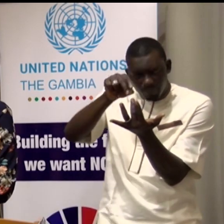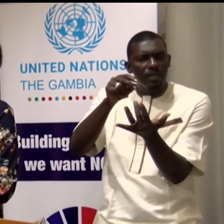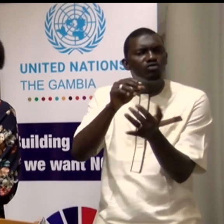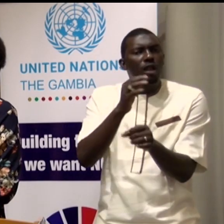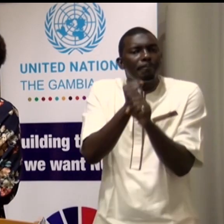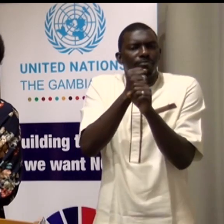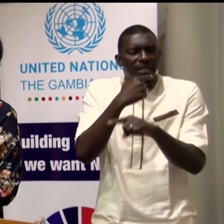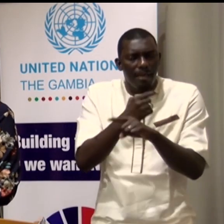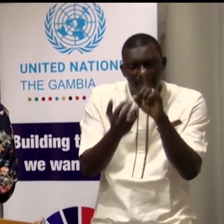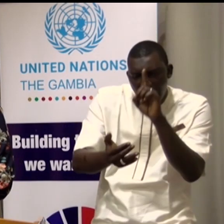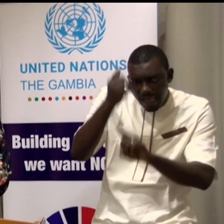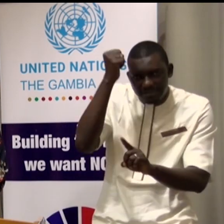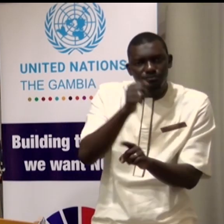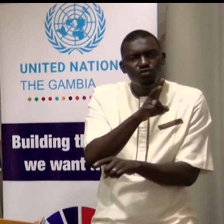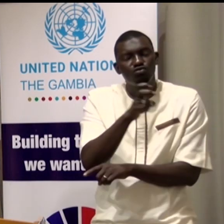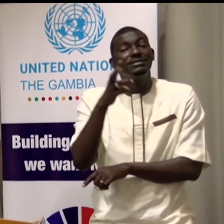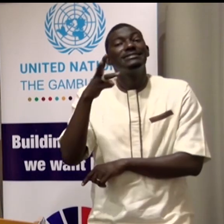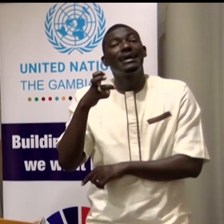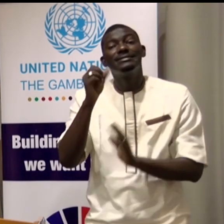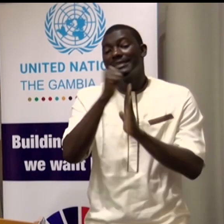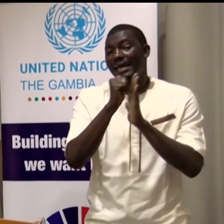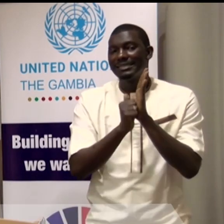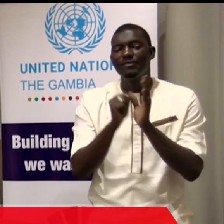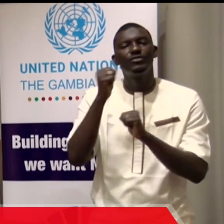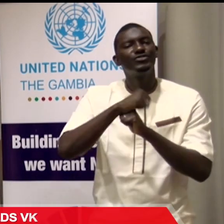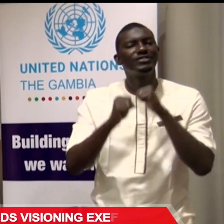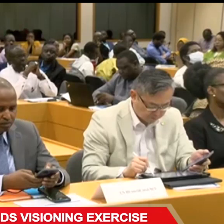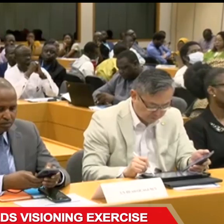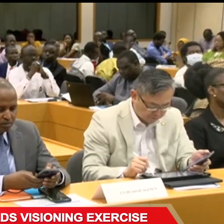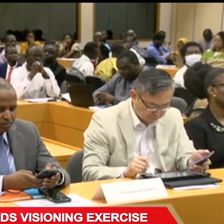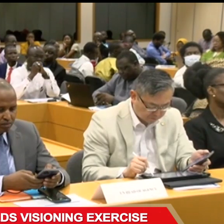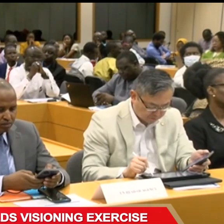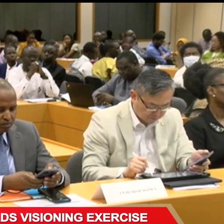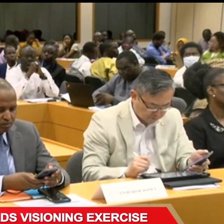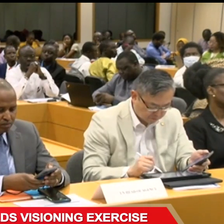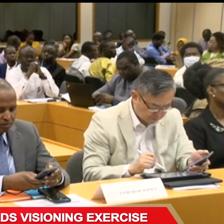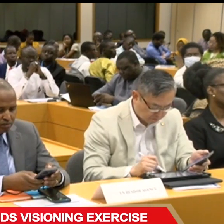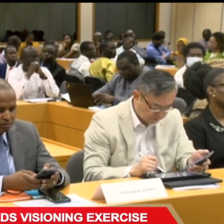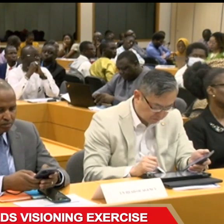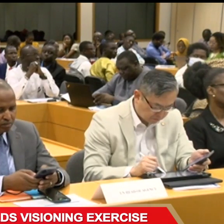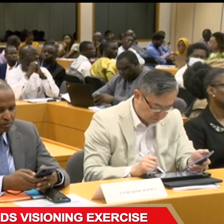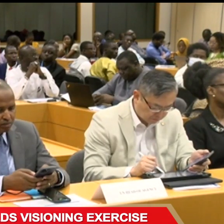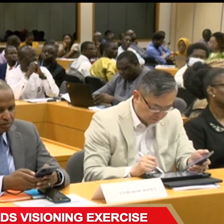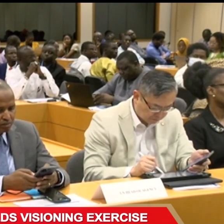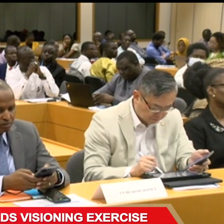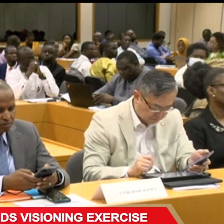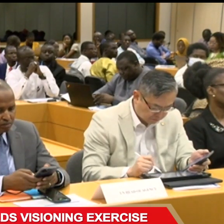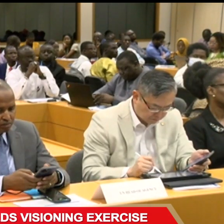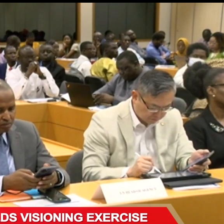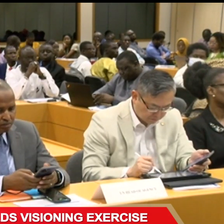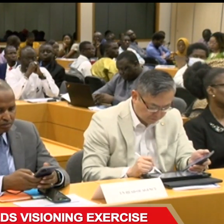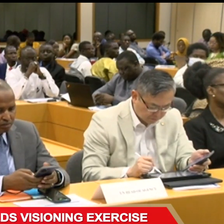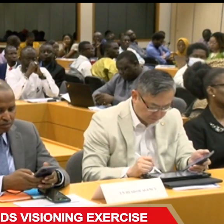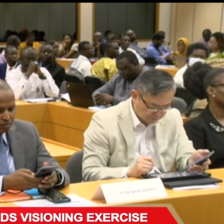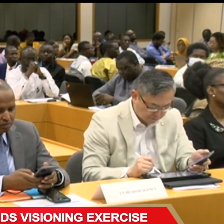achieve the 2030 Agenda for Sustainable Development. This forum, according to the UN Resident Coordinator,